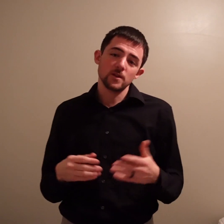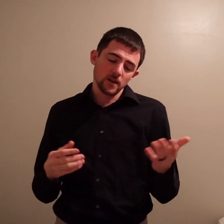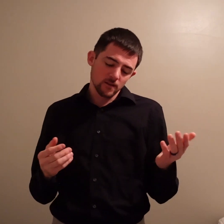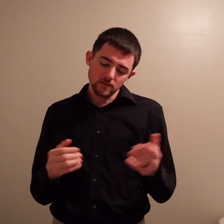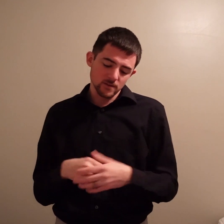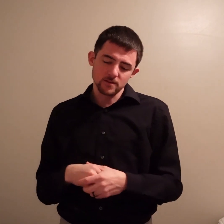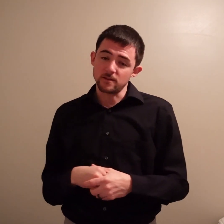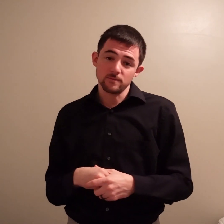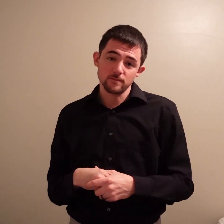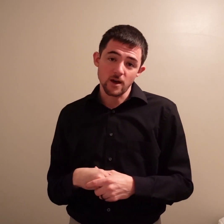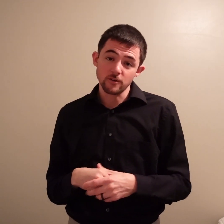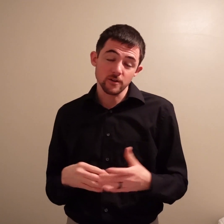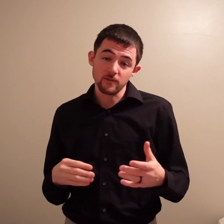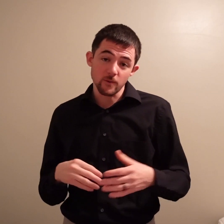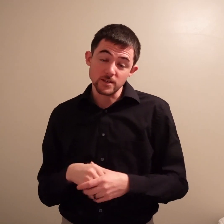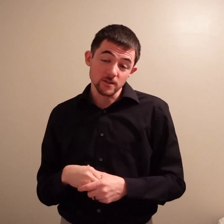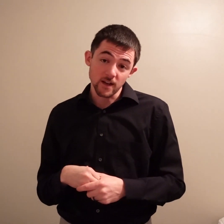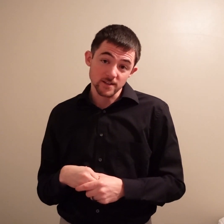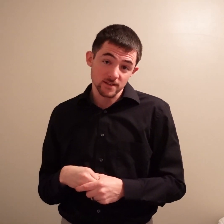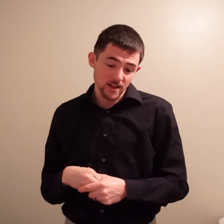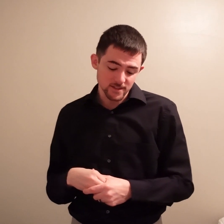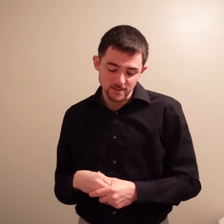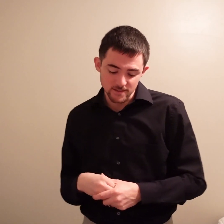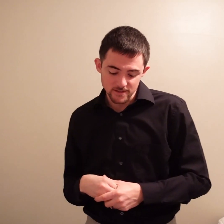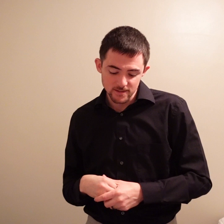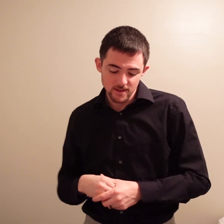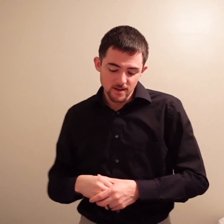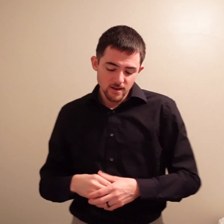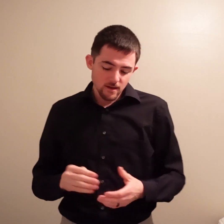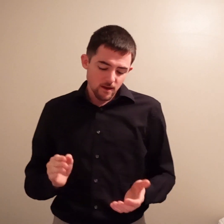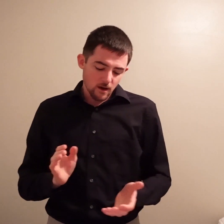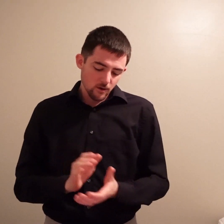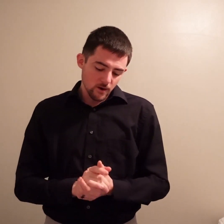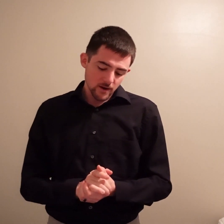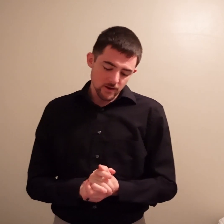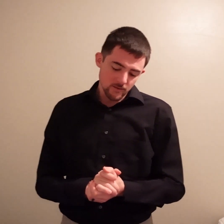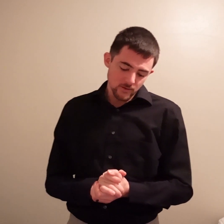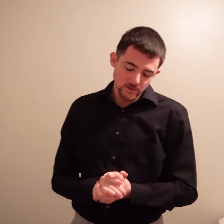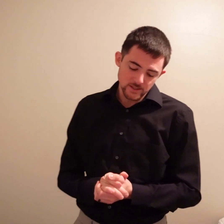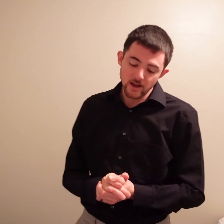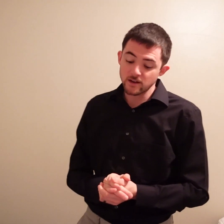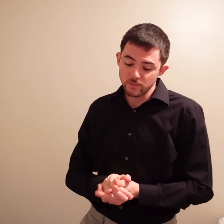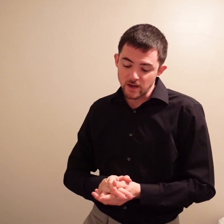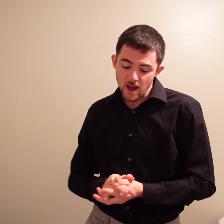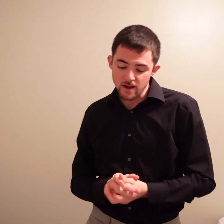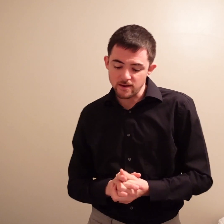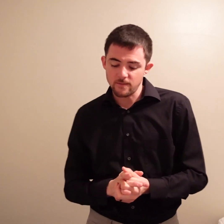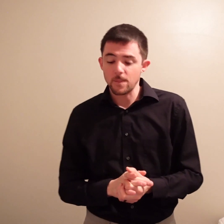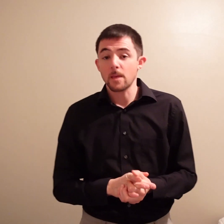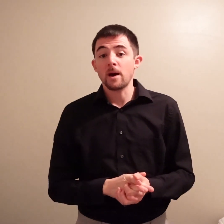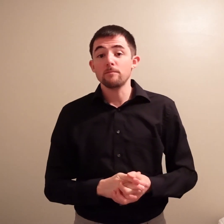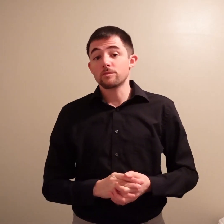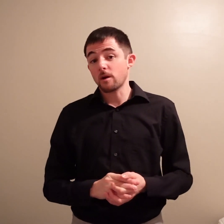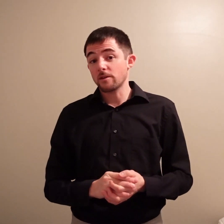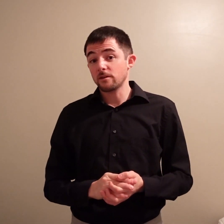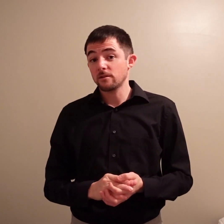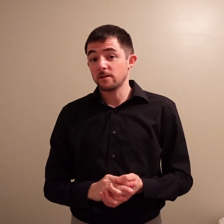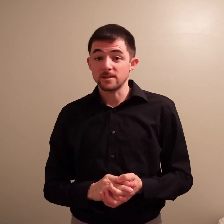And there's just 100 different ways you can ask that sentence. Alrighty, sign number 9. My brother is